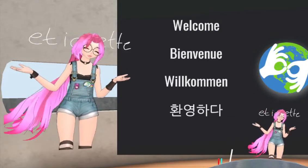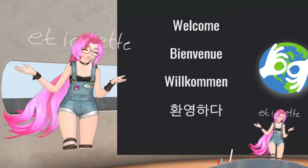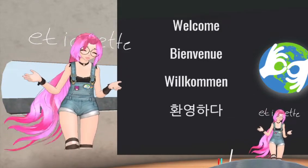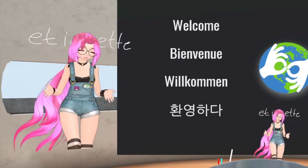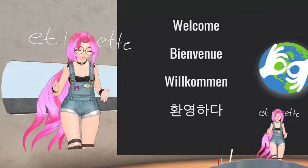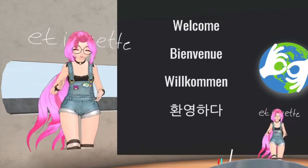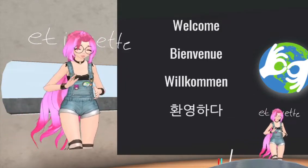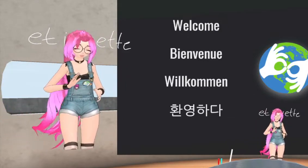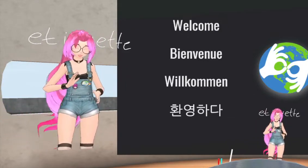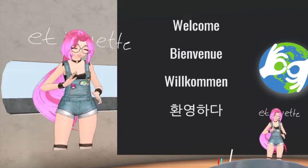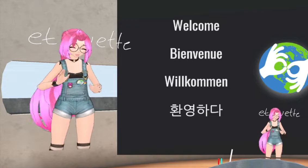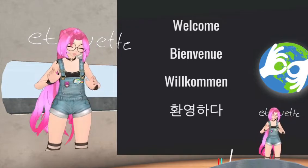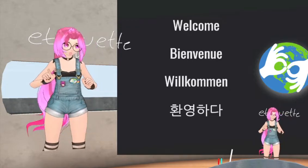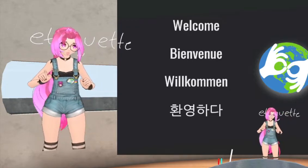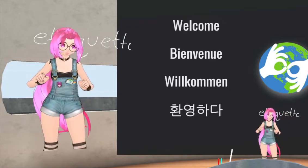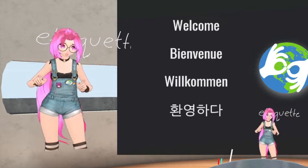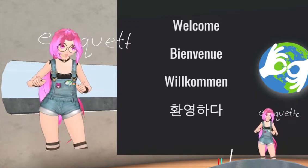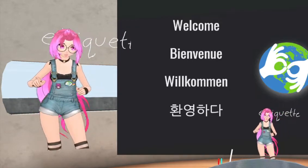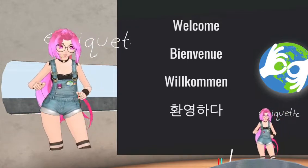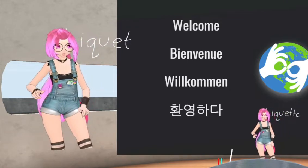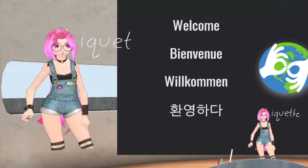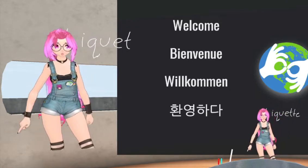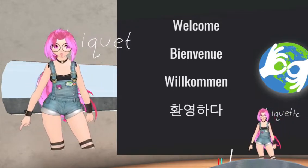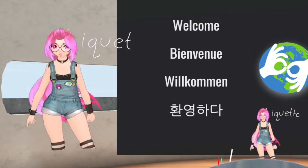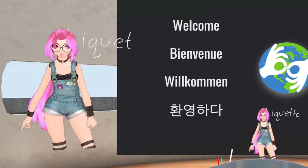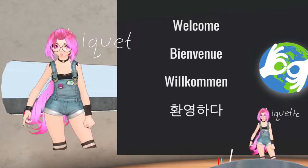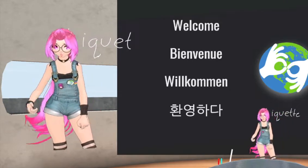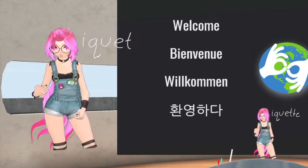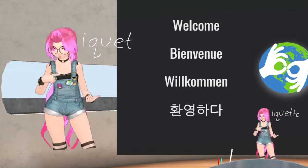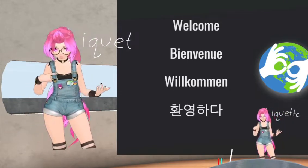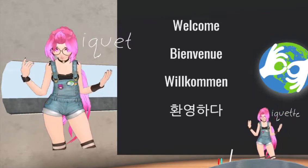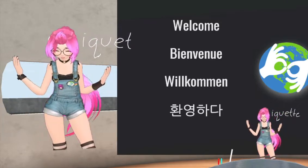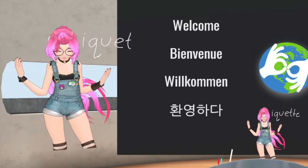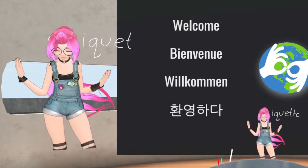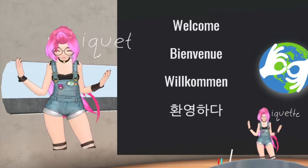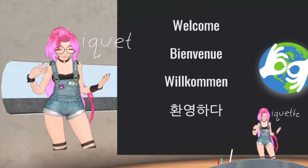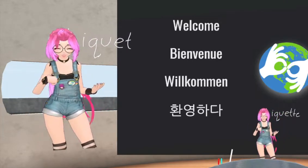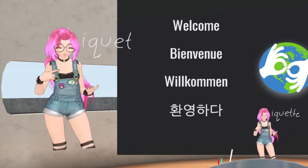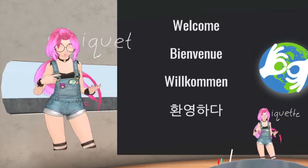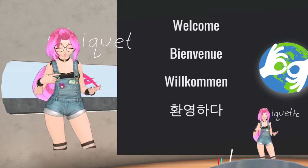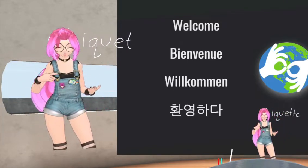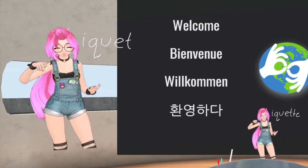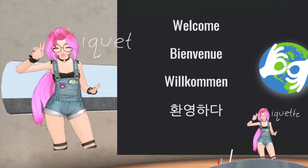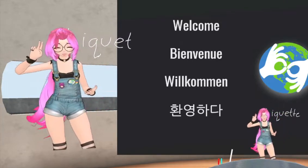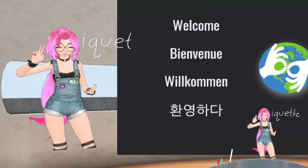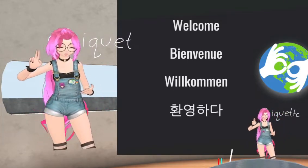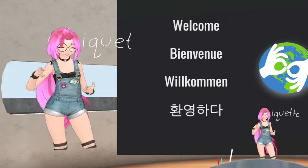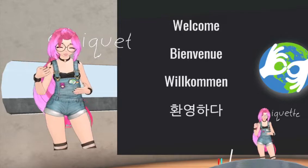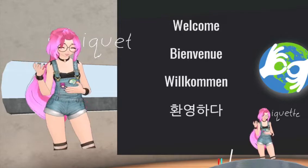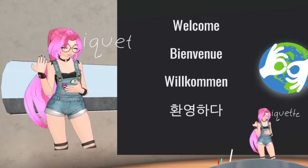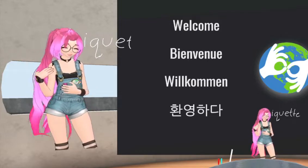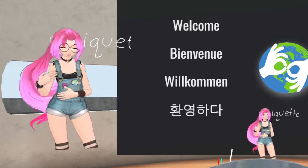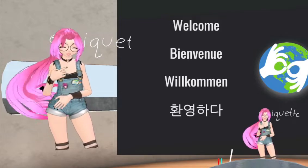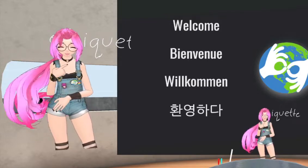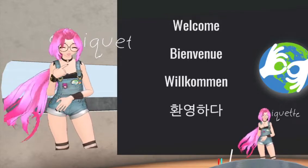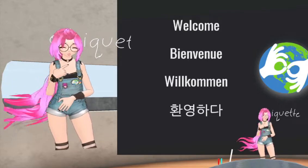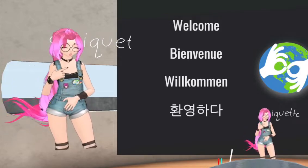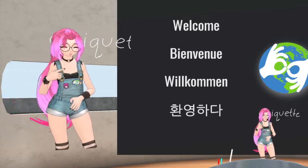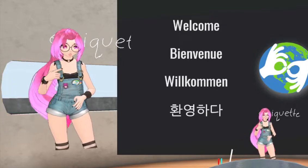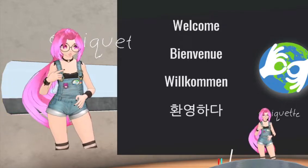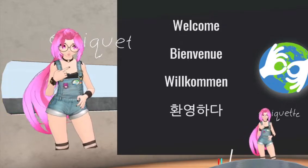And also, sign language just has a lot to do with mouth movements, which is why I'm so excited that the